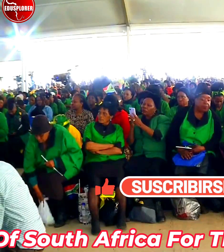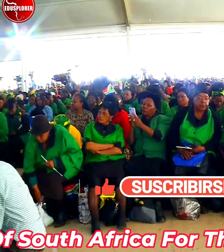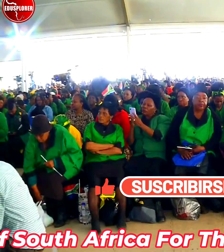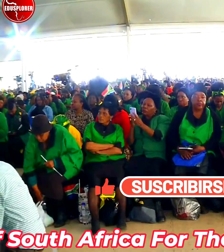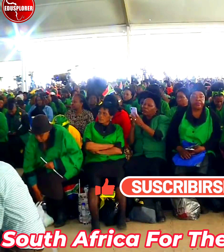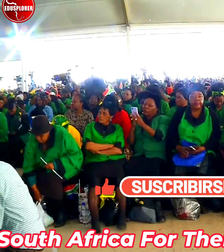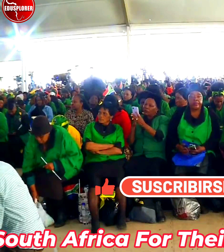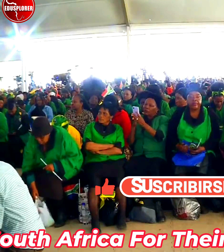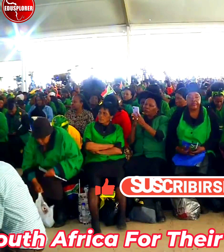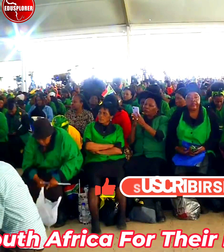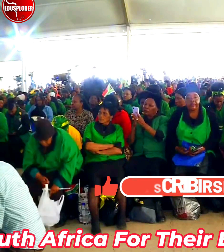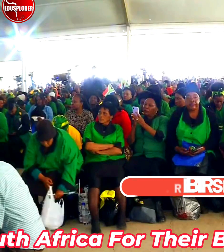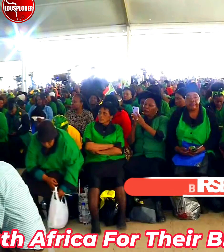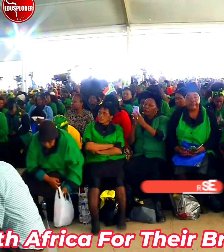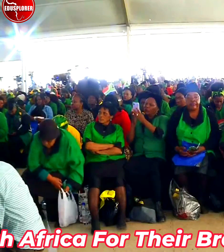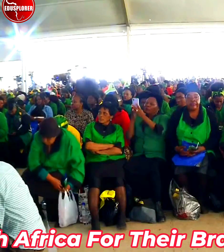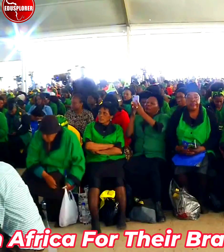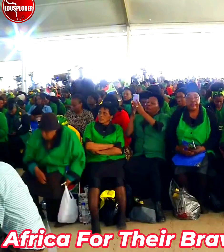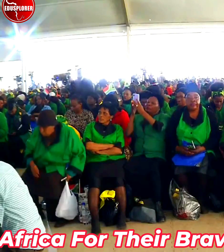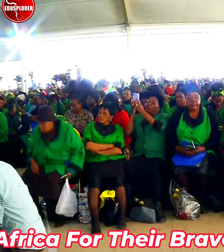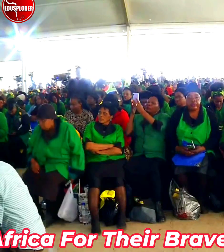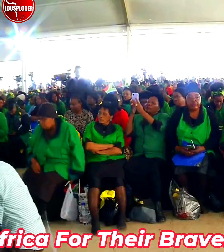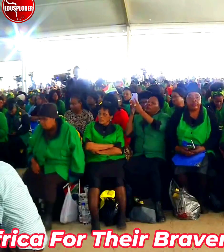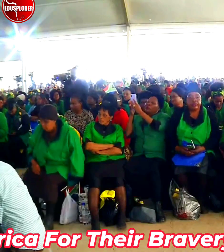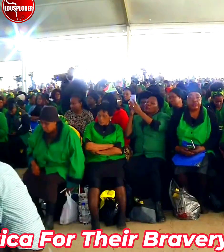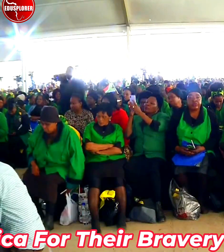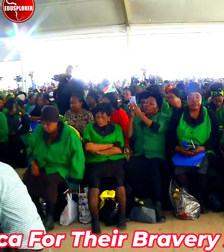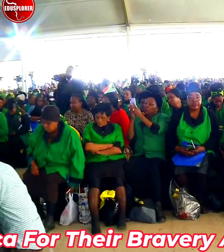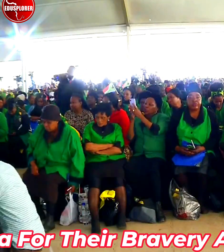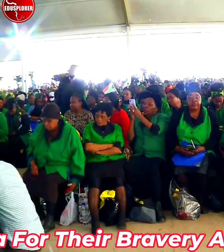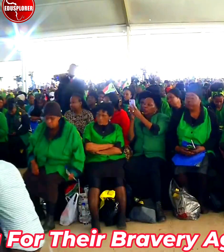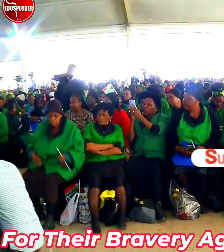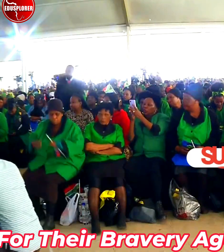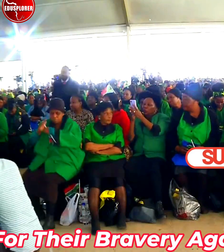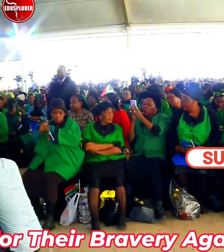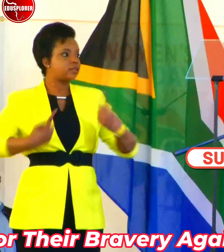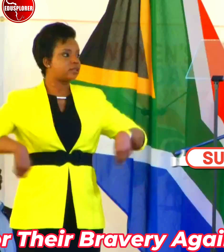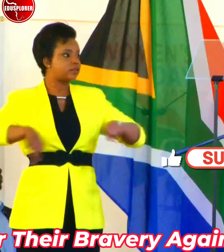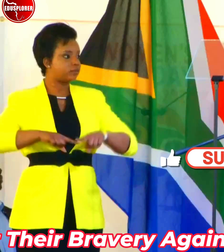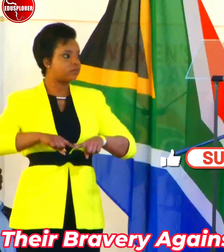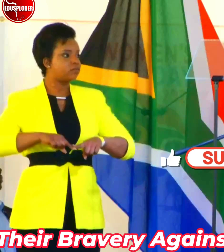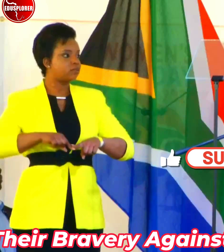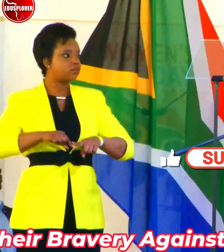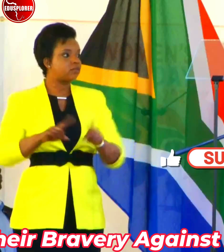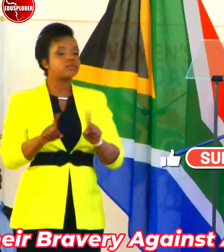outstandingly beautiful, and our daughters, who are